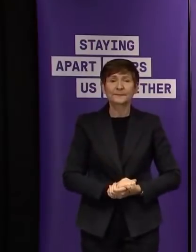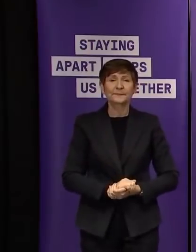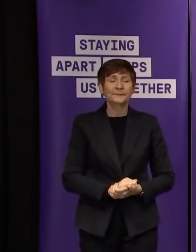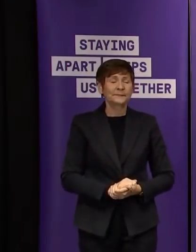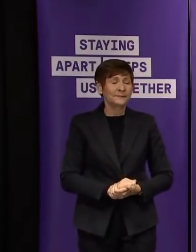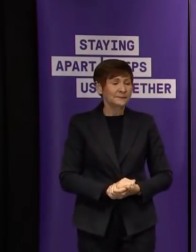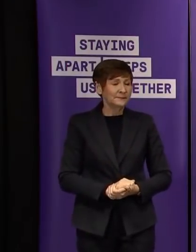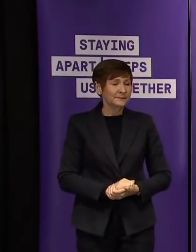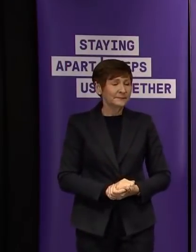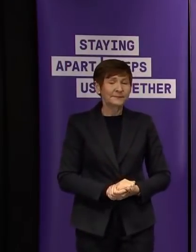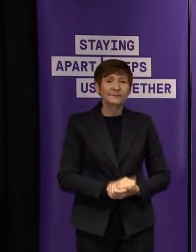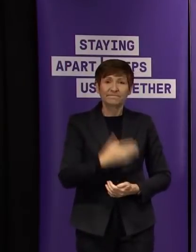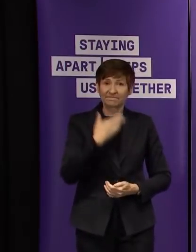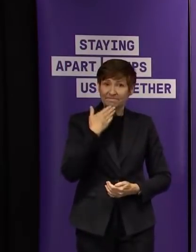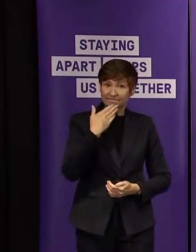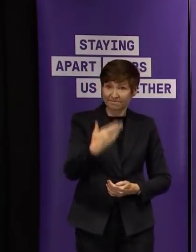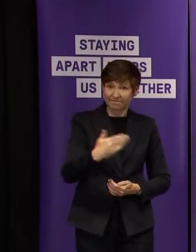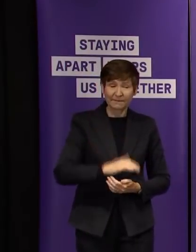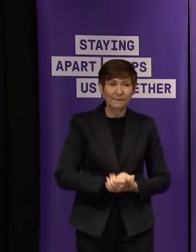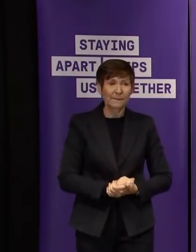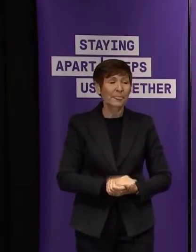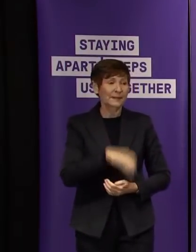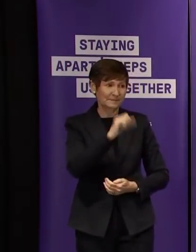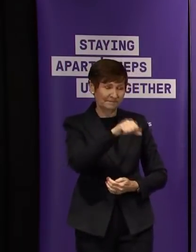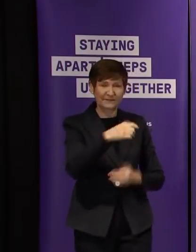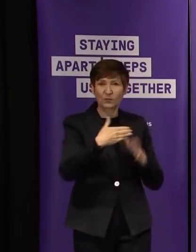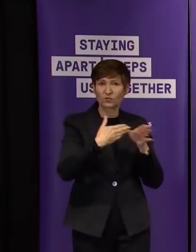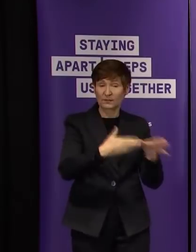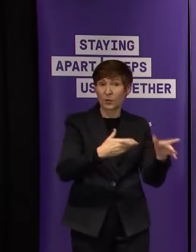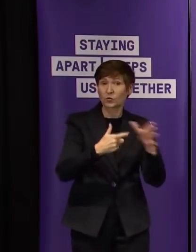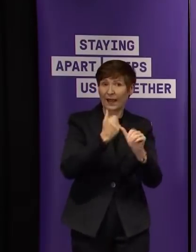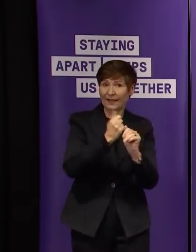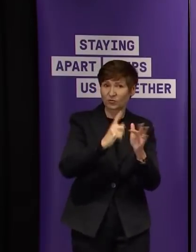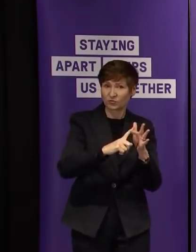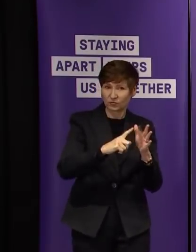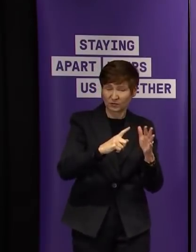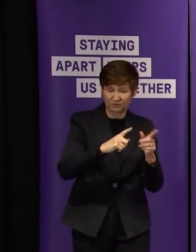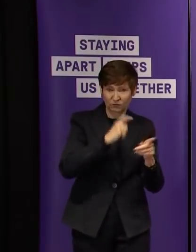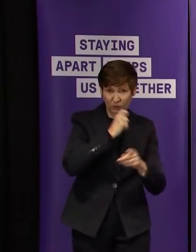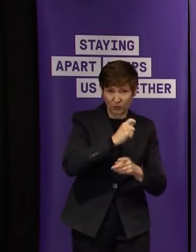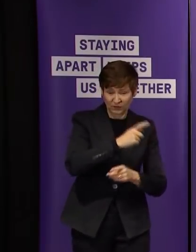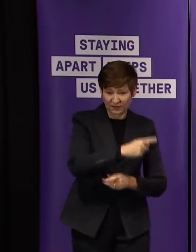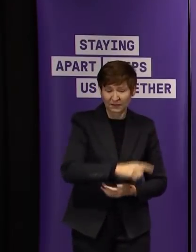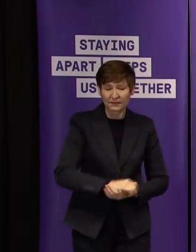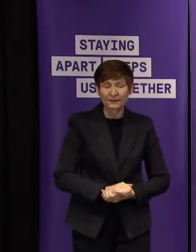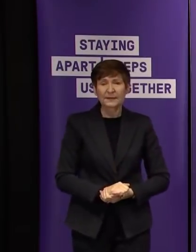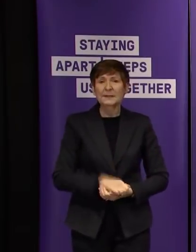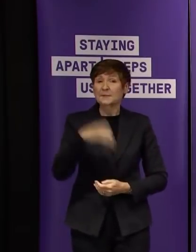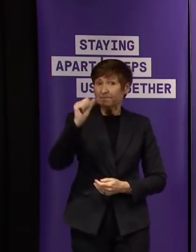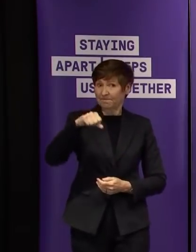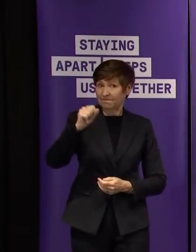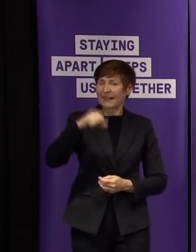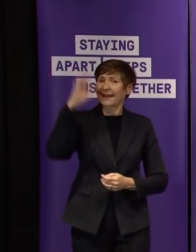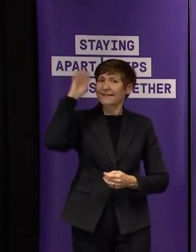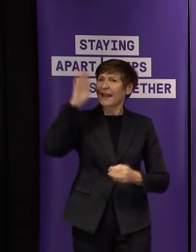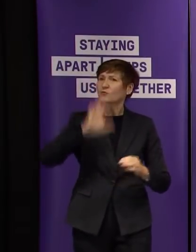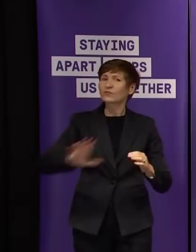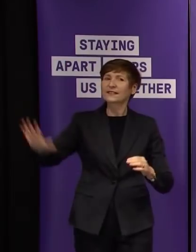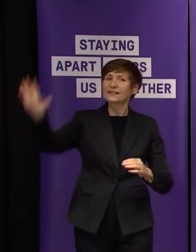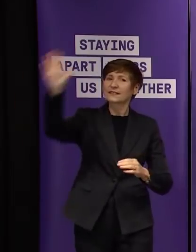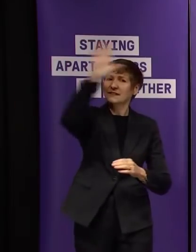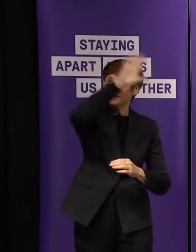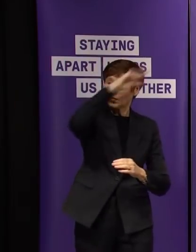Thanks, Premier. Yeah, certainly, Samaya. The pace at which regional Victoria gets to very